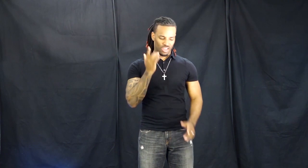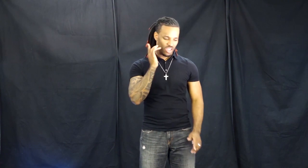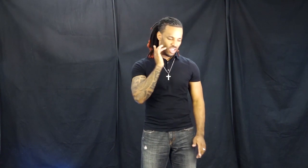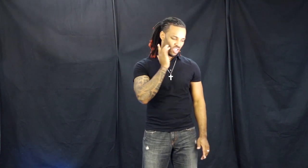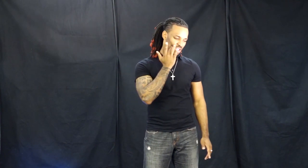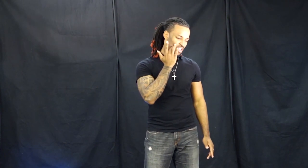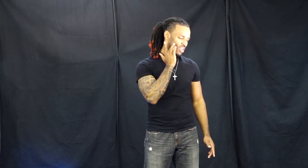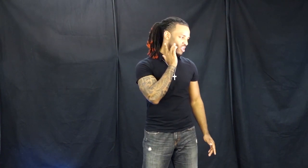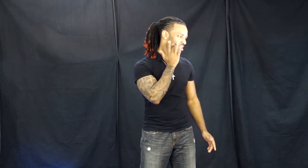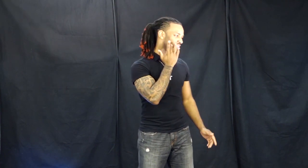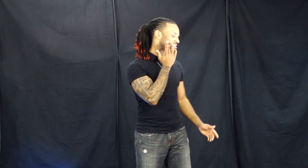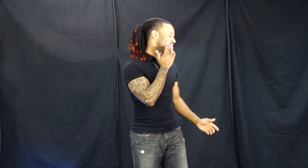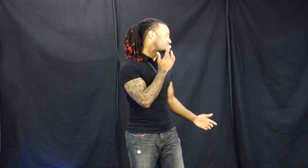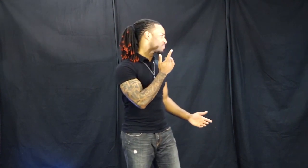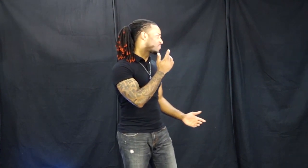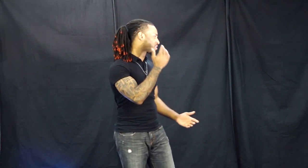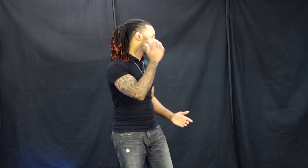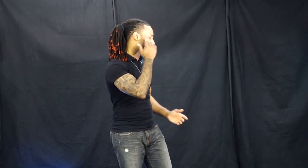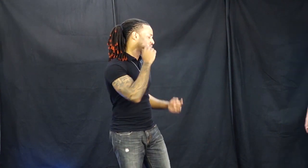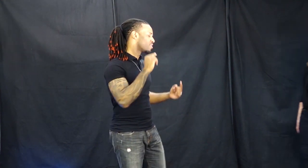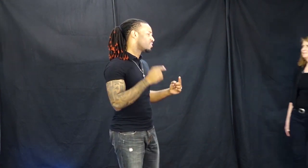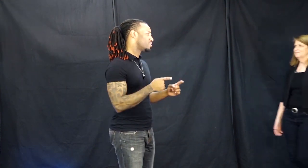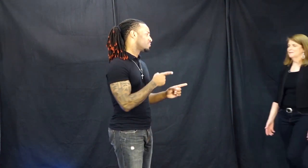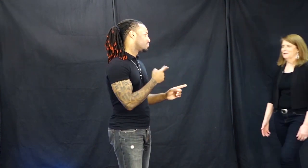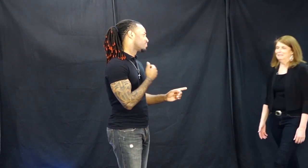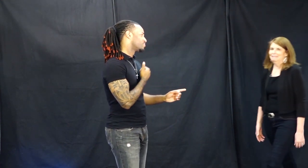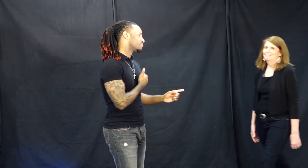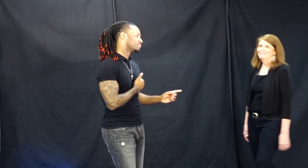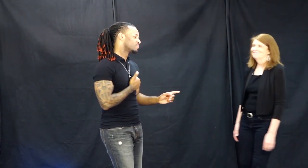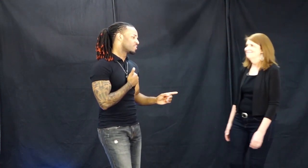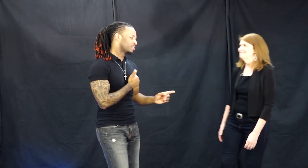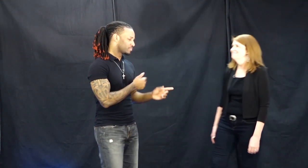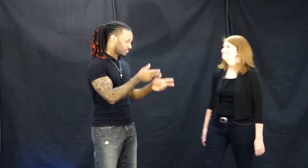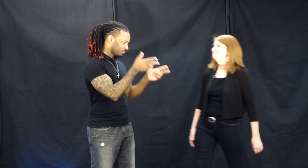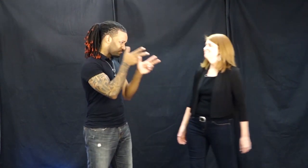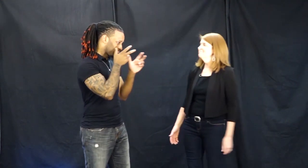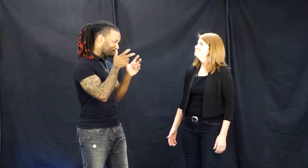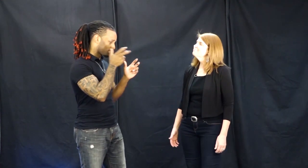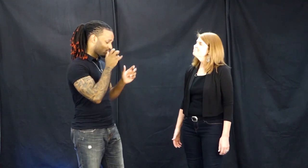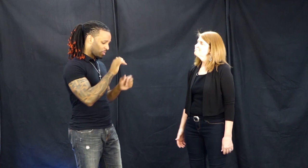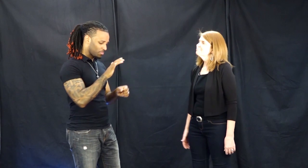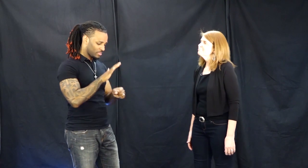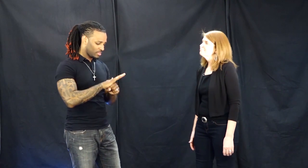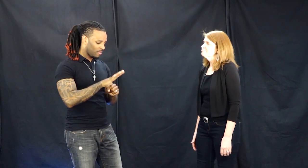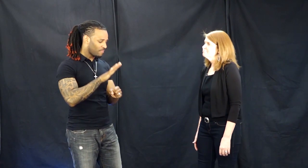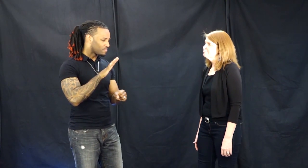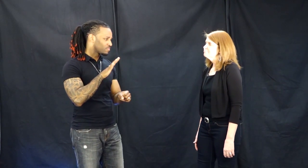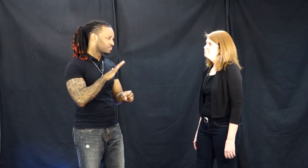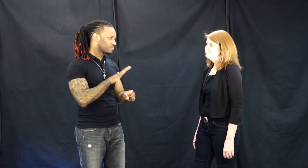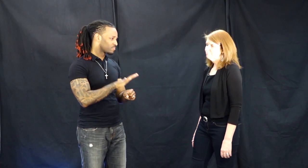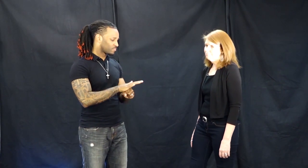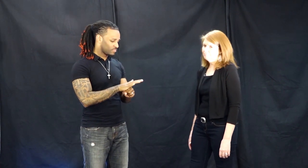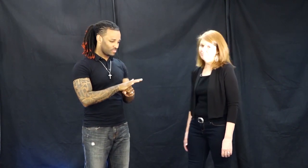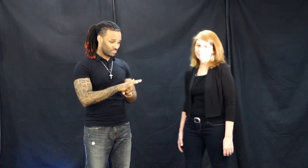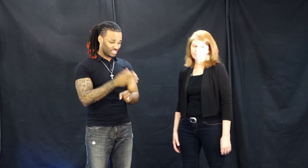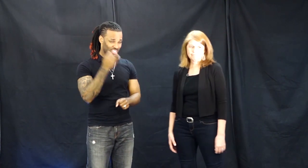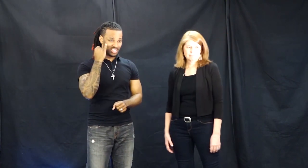don't deserve you, Eliza, but hear me out, that would be enough. If I